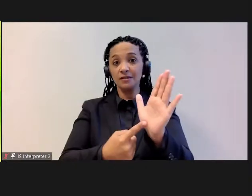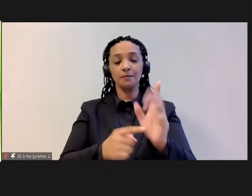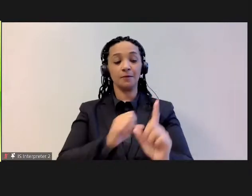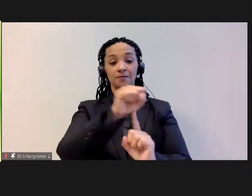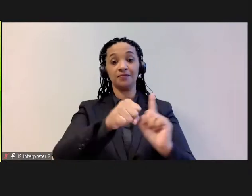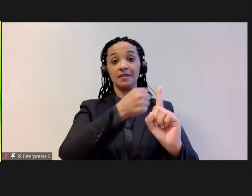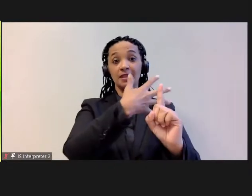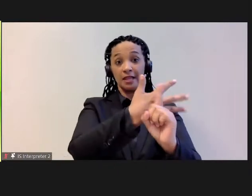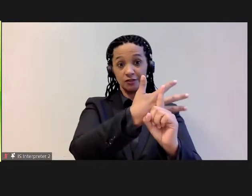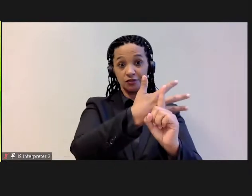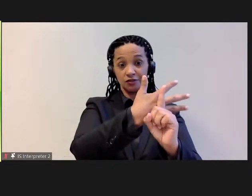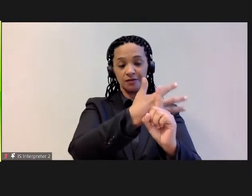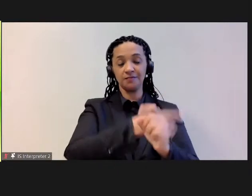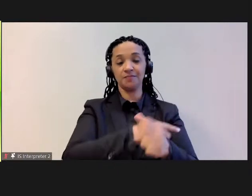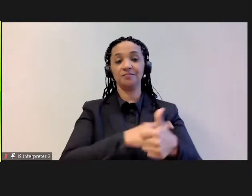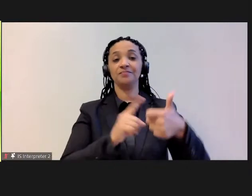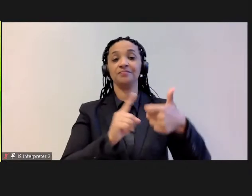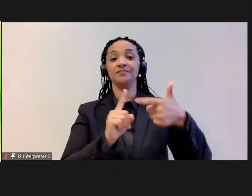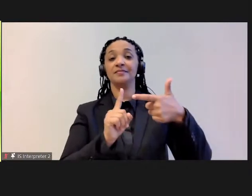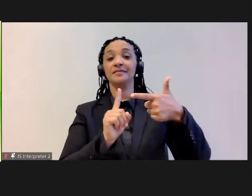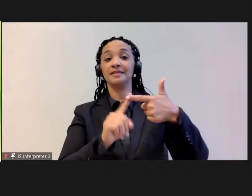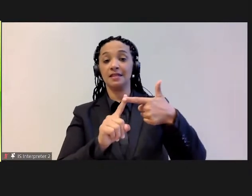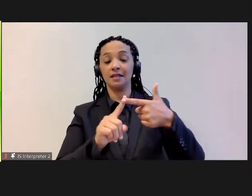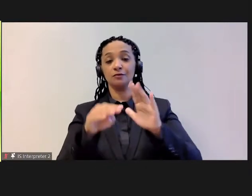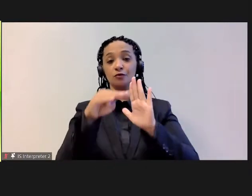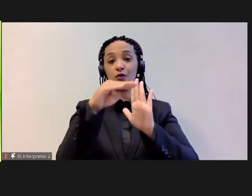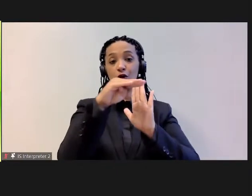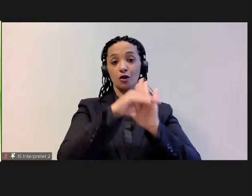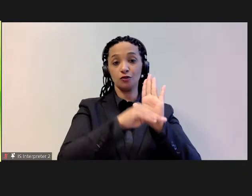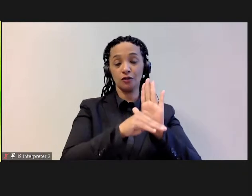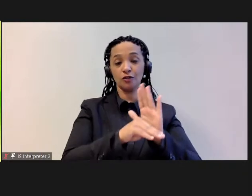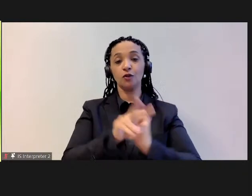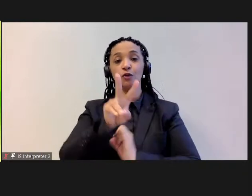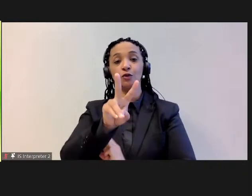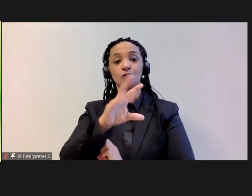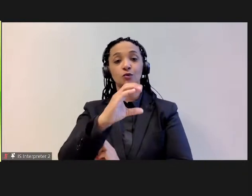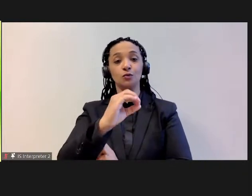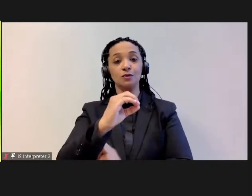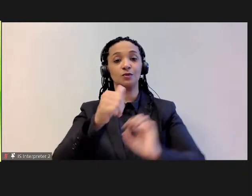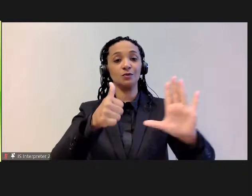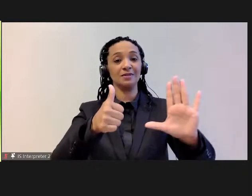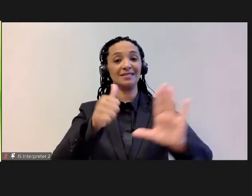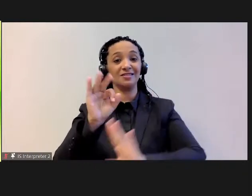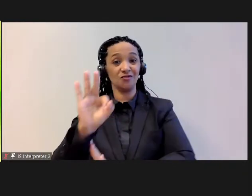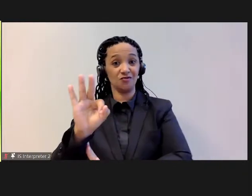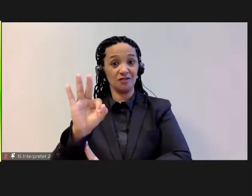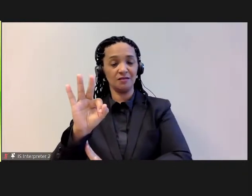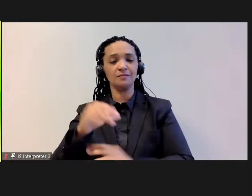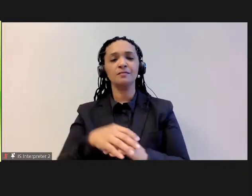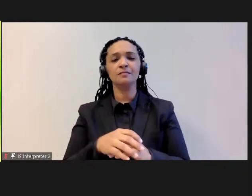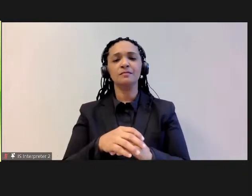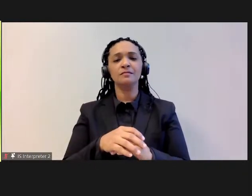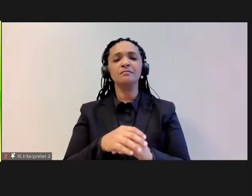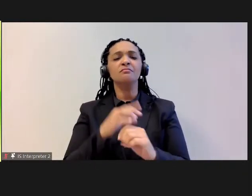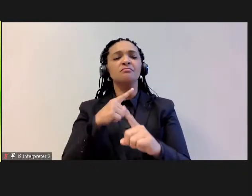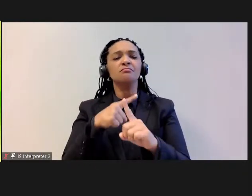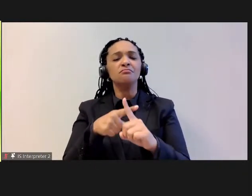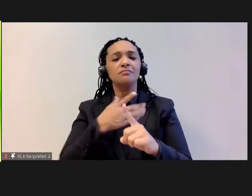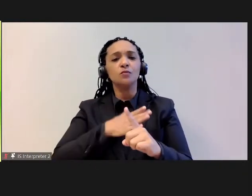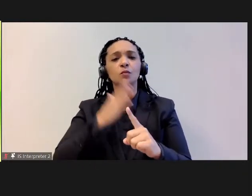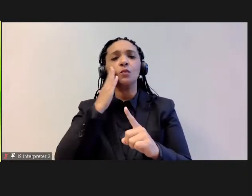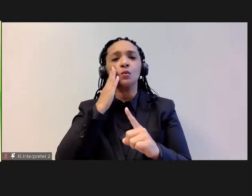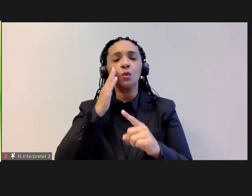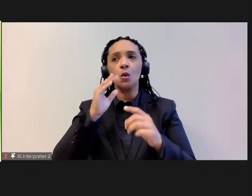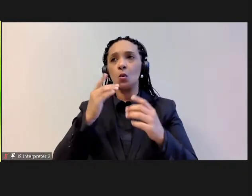a 2063 agenda, and in terms of responding to the emerging challenges